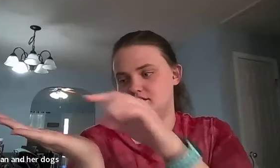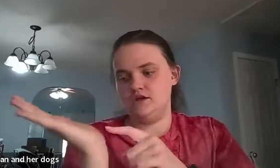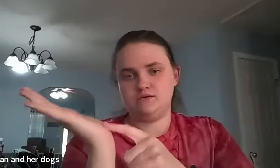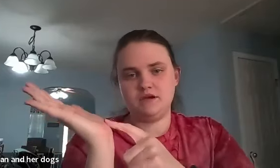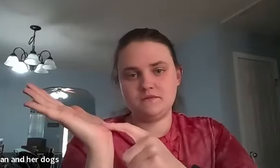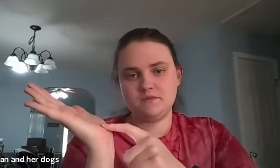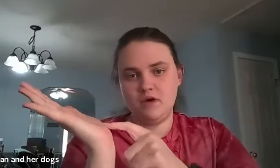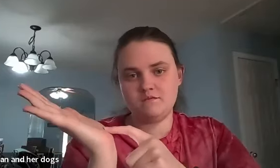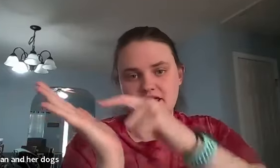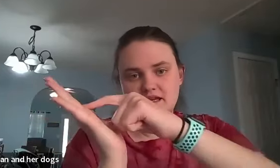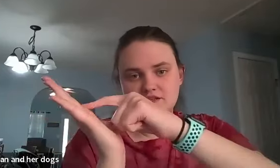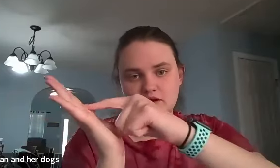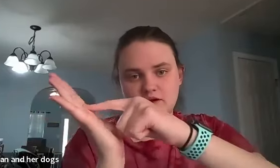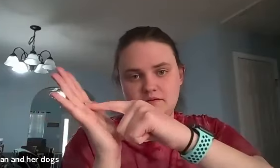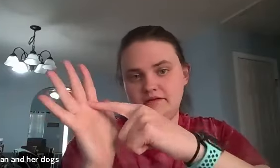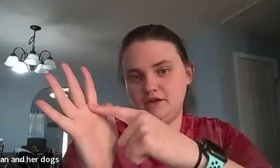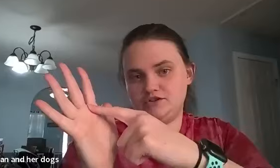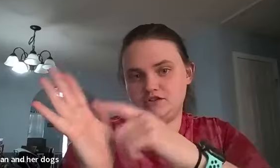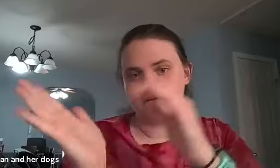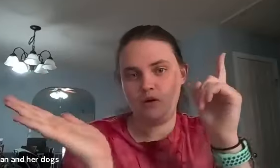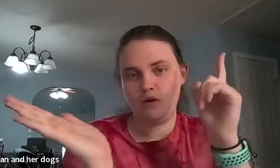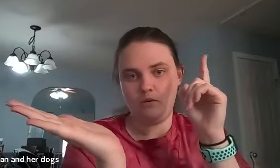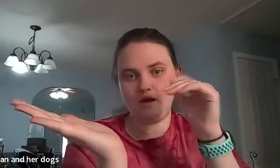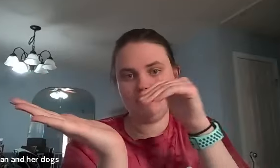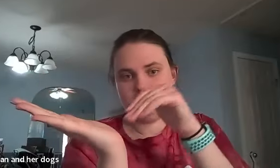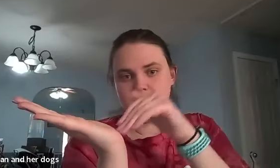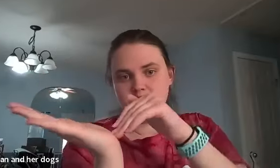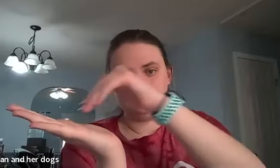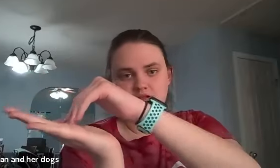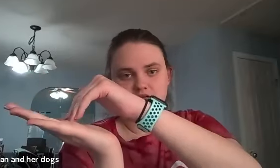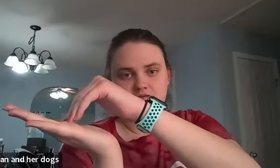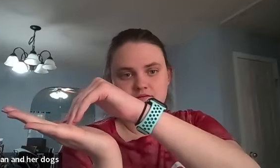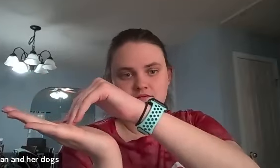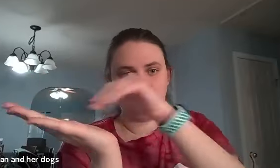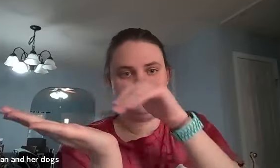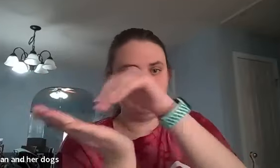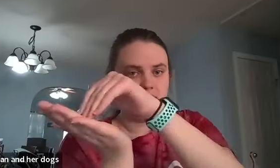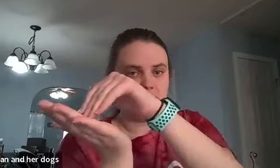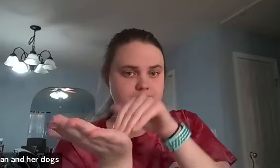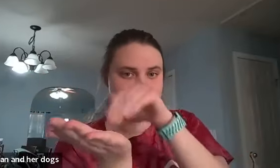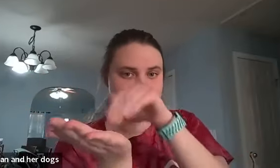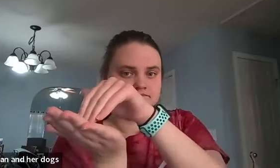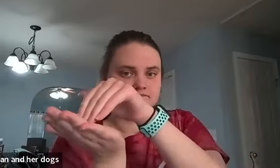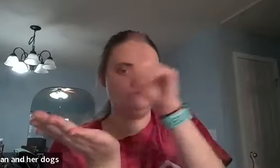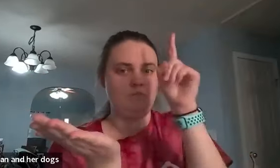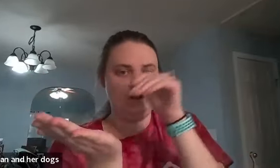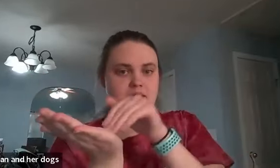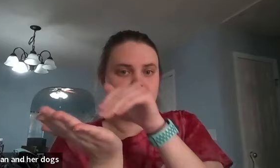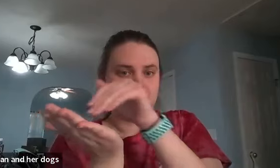So I go from the palm of my hand to where my fingers start. 1,000,000. Mm-hmm. 1,000,000.